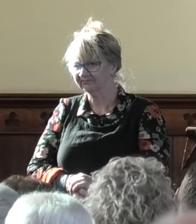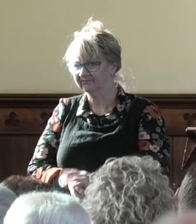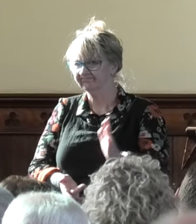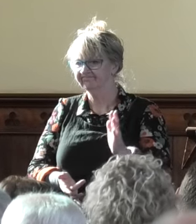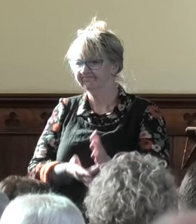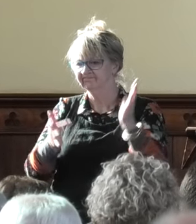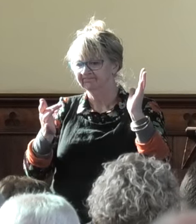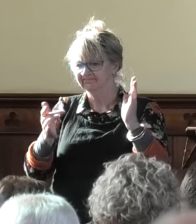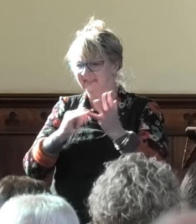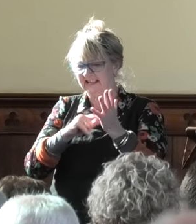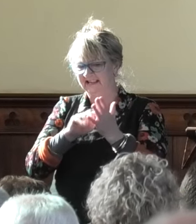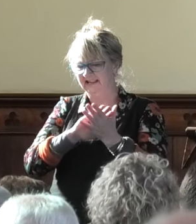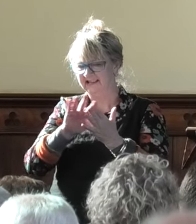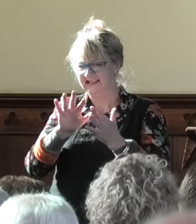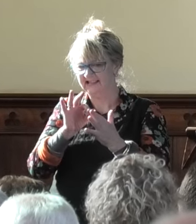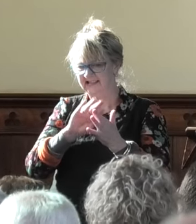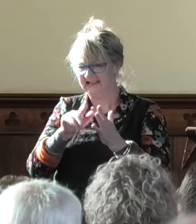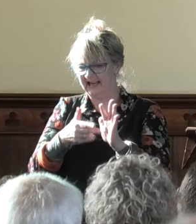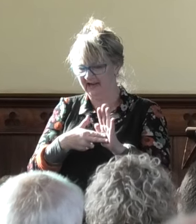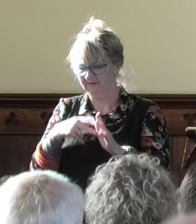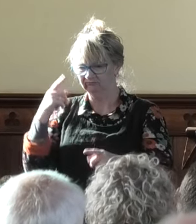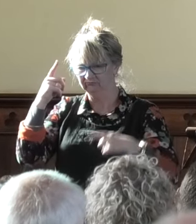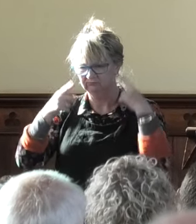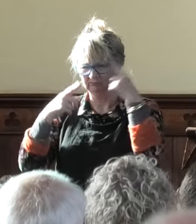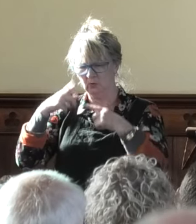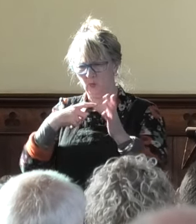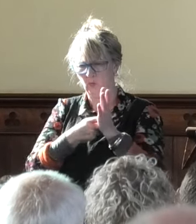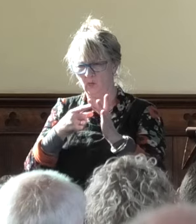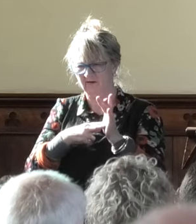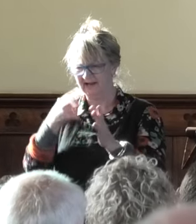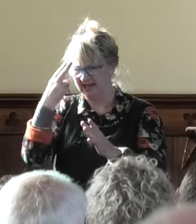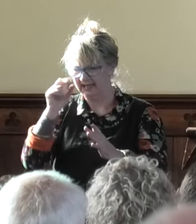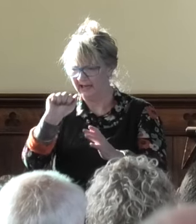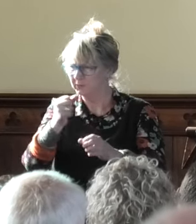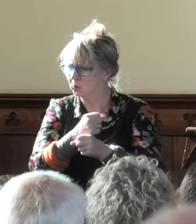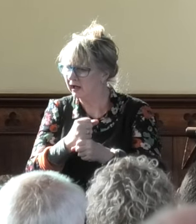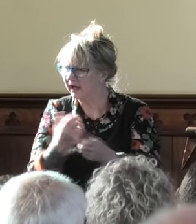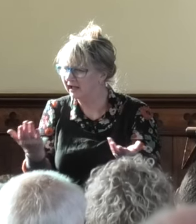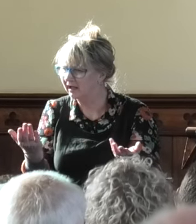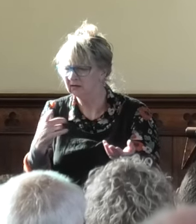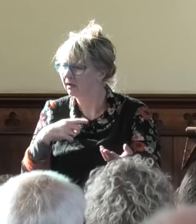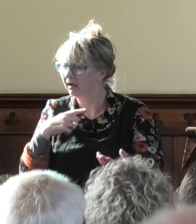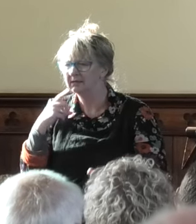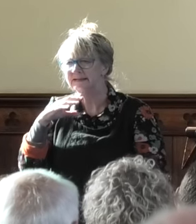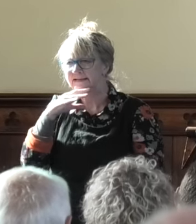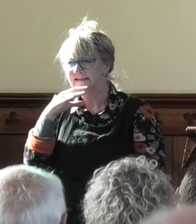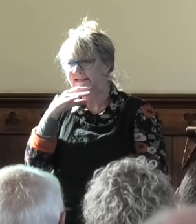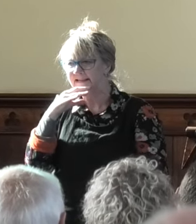Incidentally, Stephen does wonder why Rin always insisted in naming her cars.